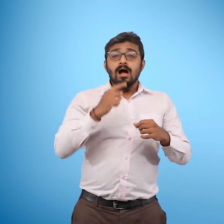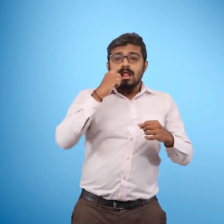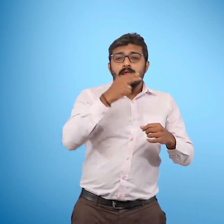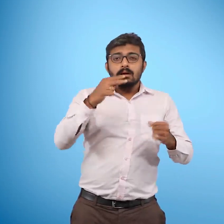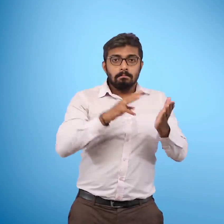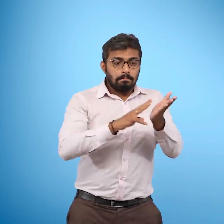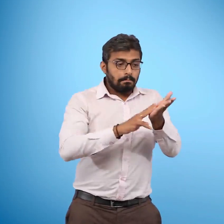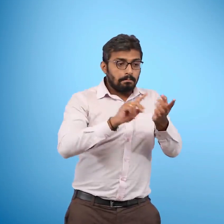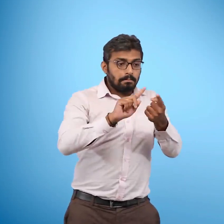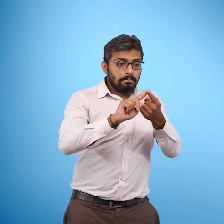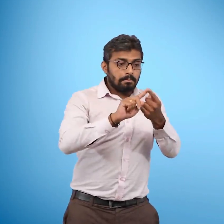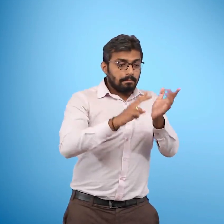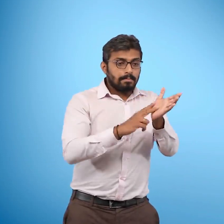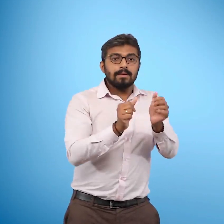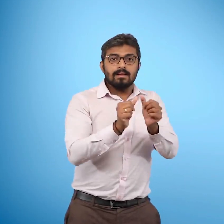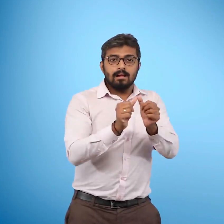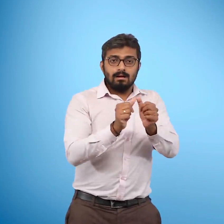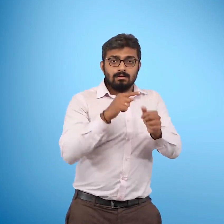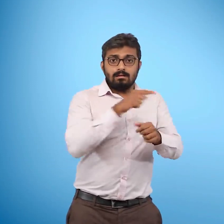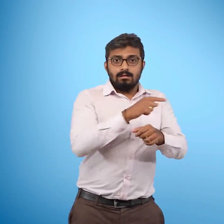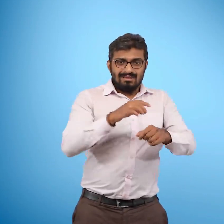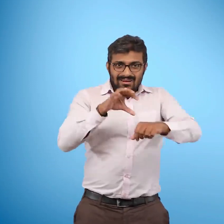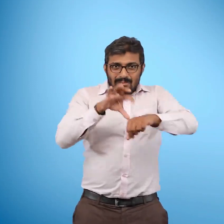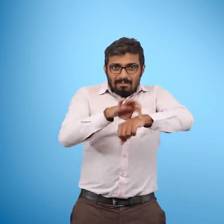Meena is trying to group them.